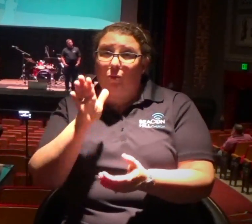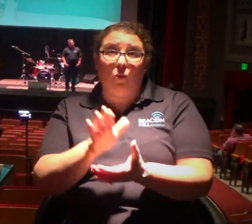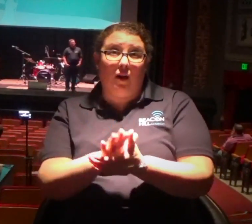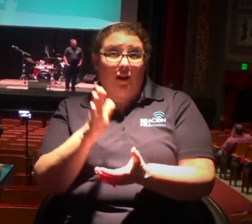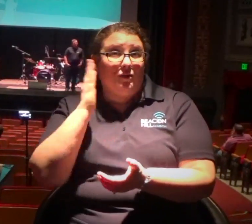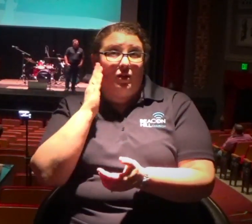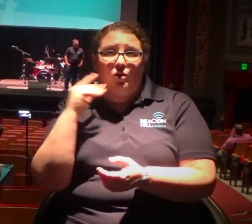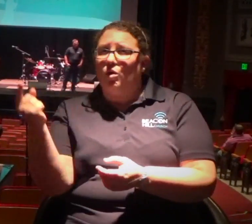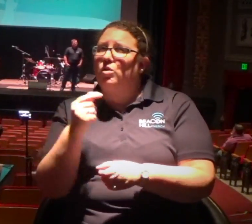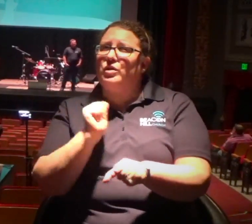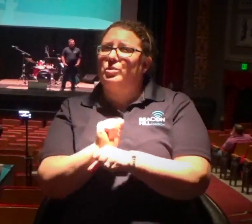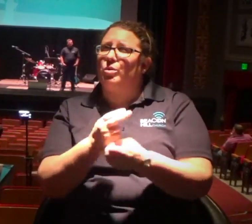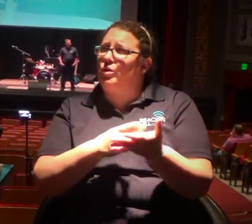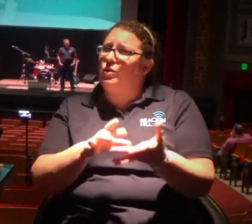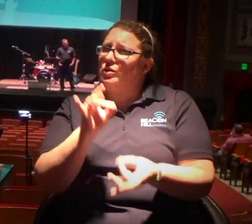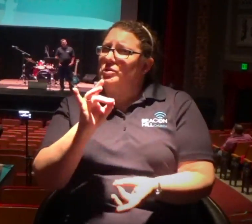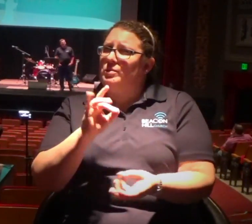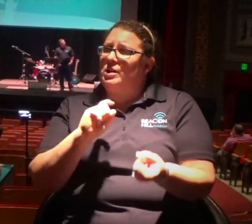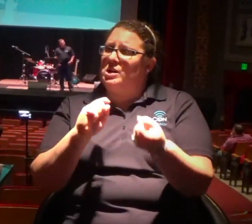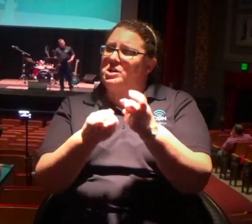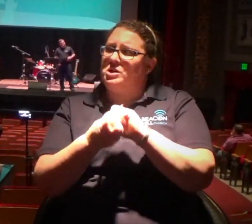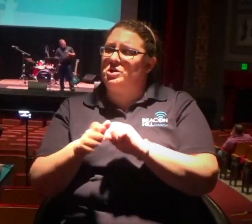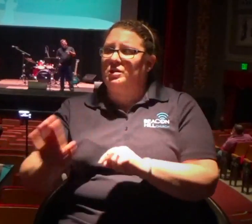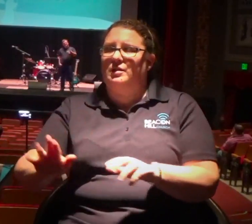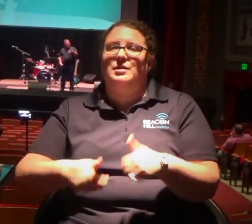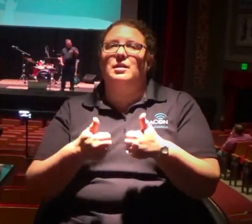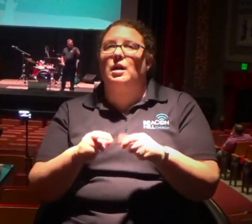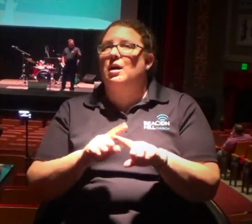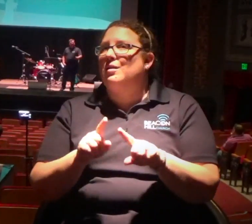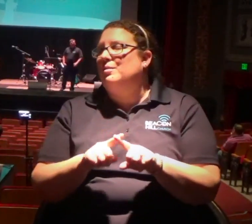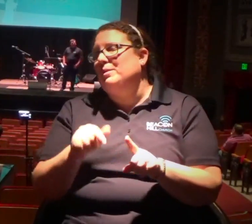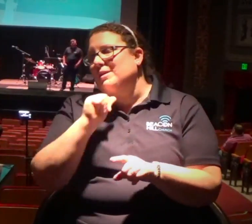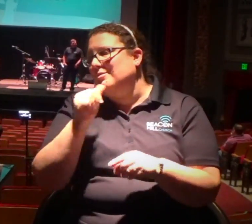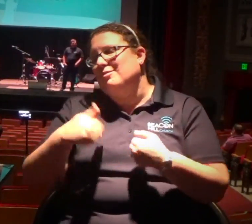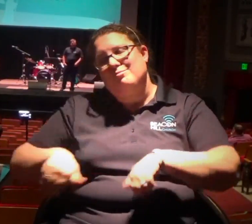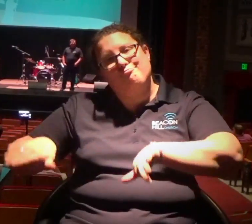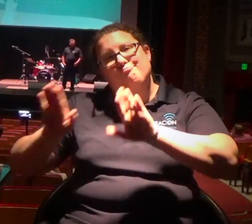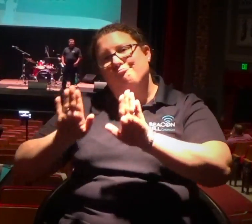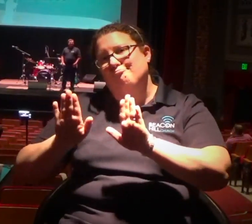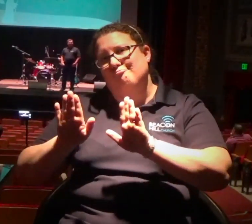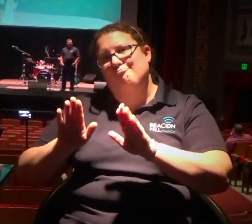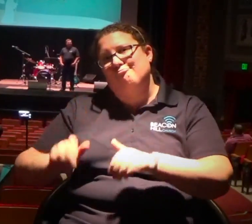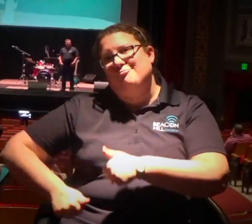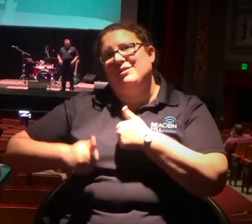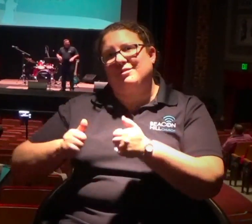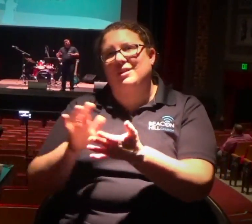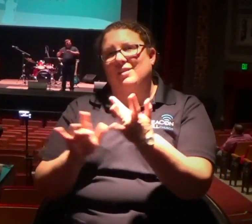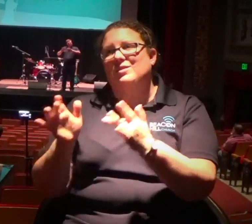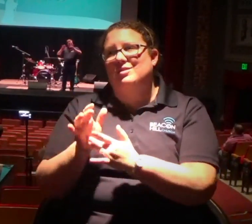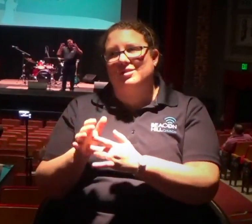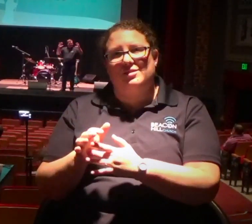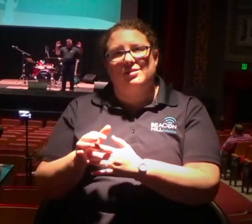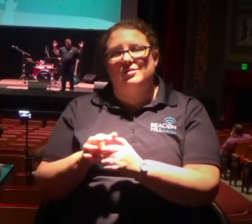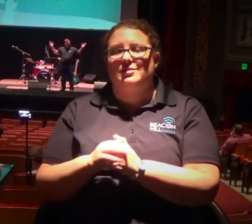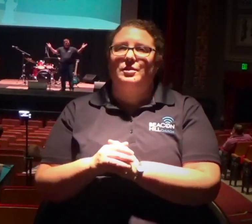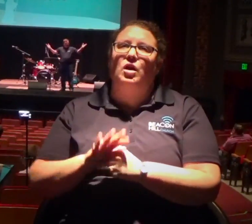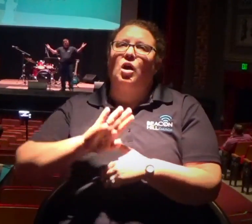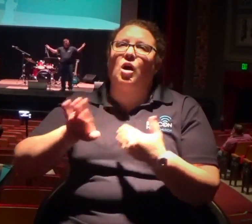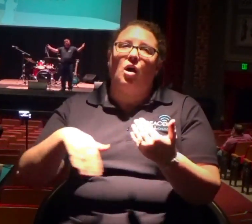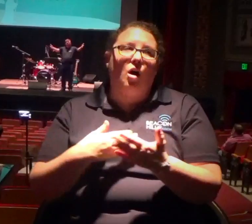working on his life and is changing his life. But he's just yet to turn his life over to Jesus. I mean, all the signs around it, all of the truth